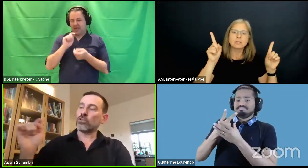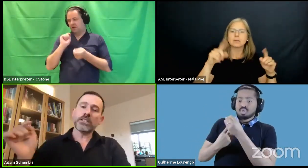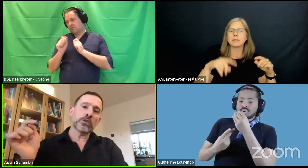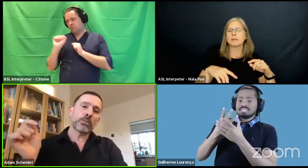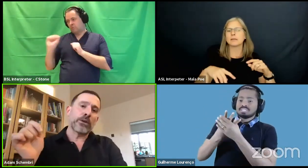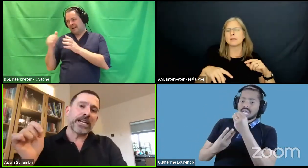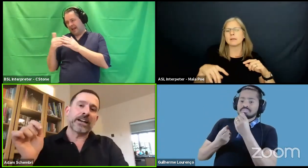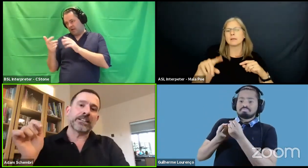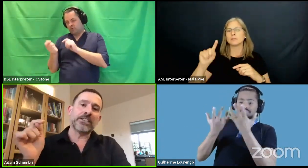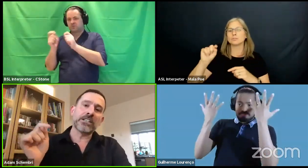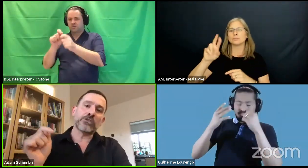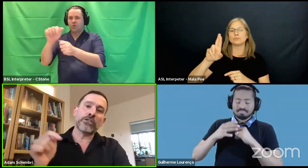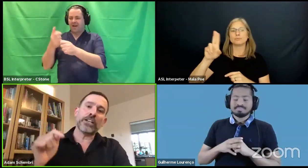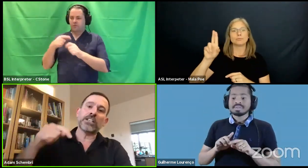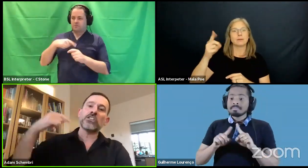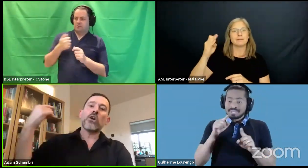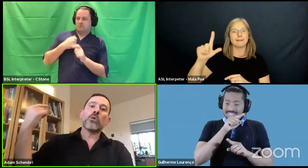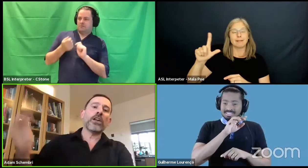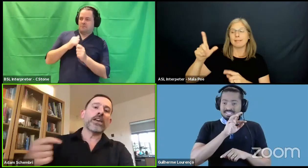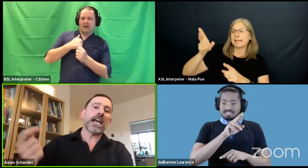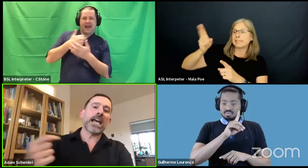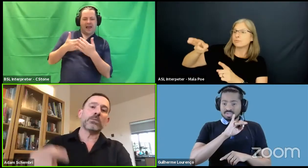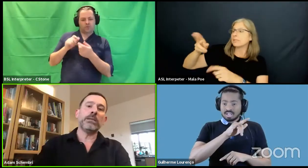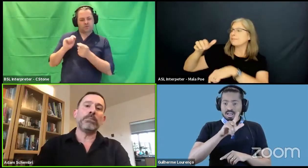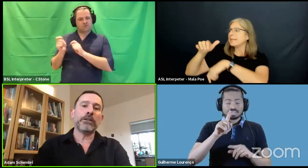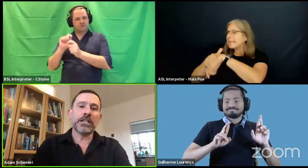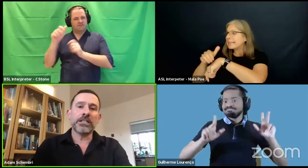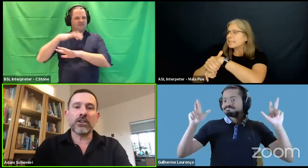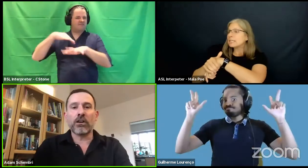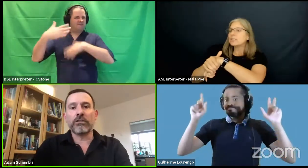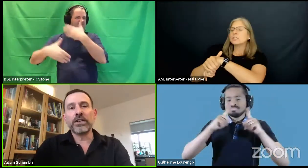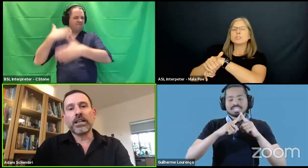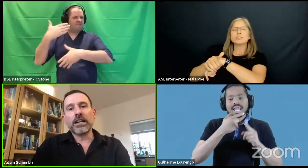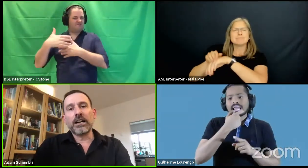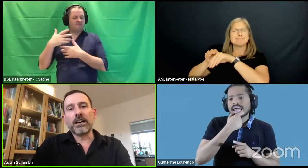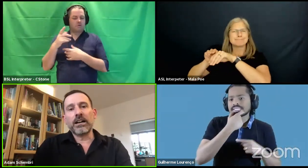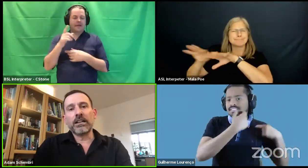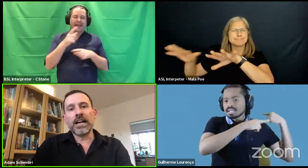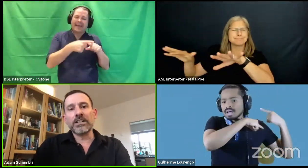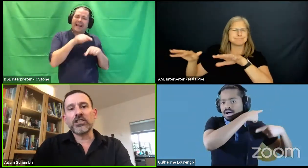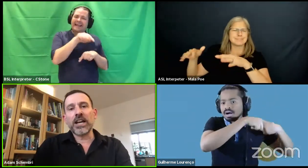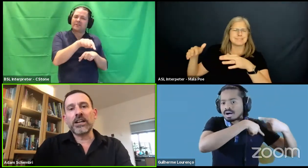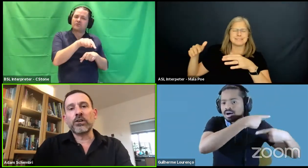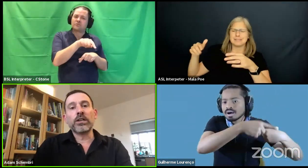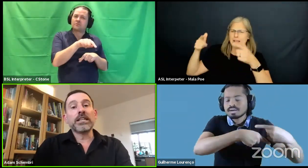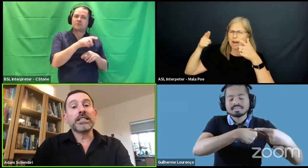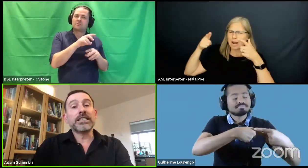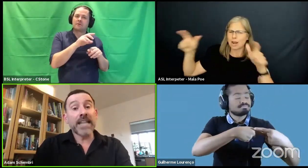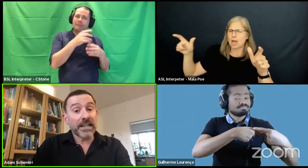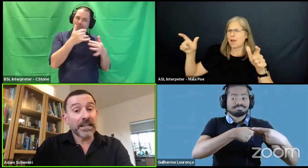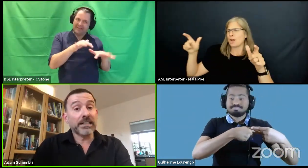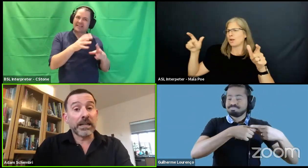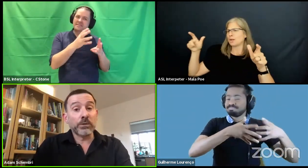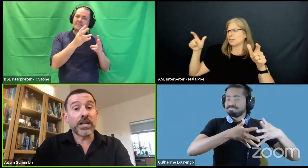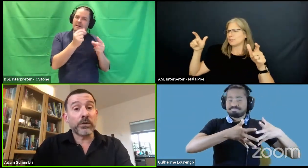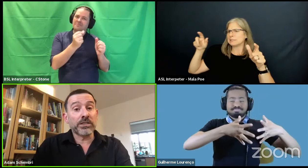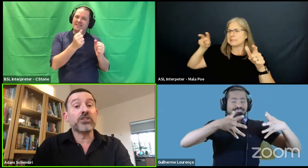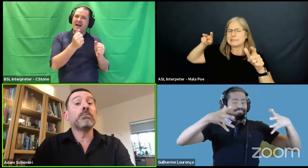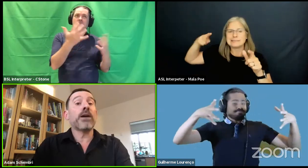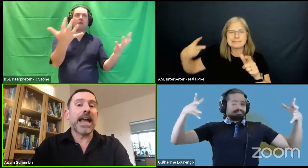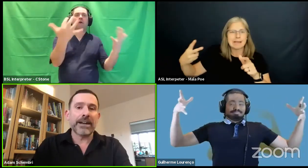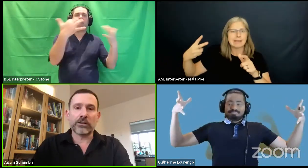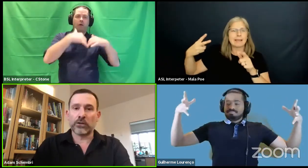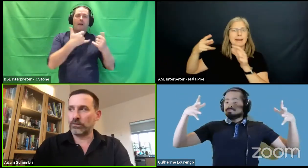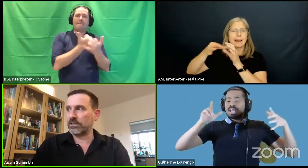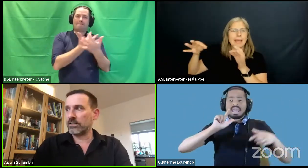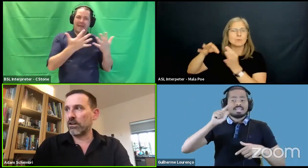what Traugott is pointing out in the history of English, where there has been periods of large-scale second language acquisition